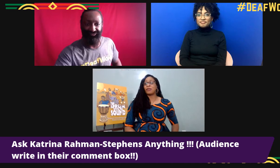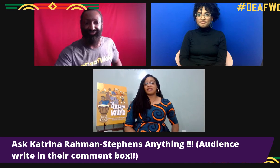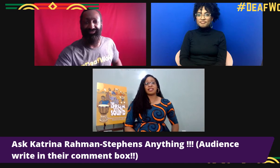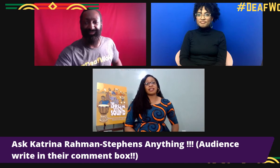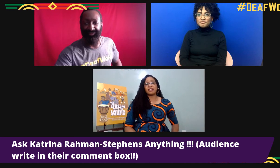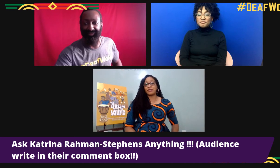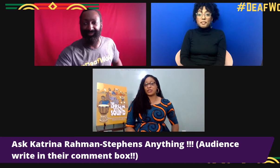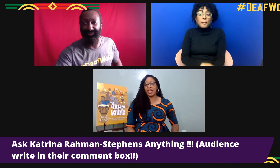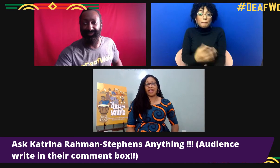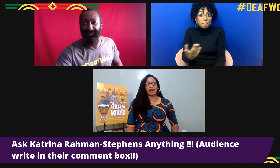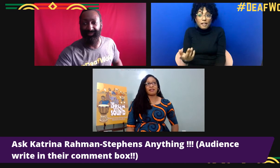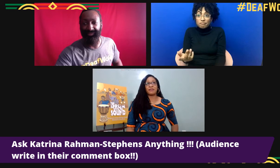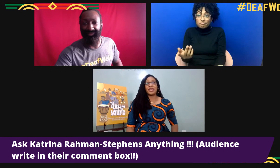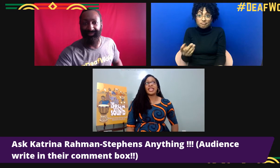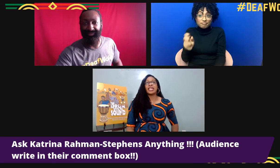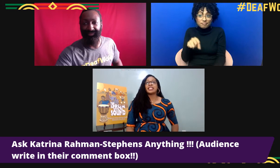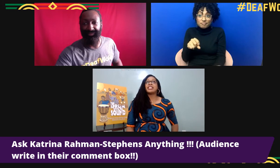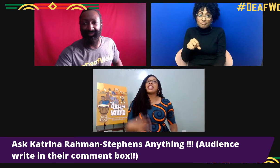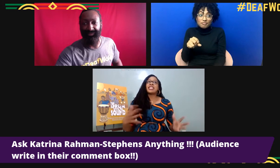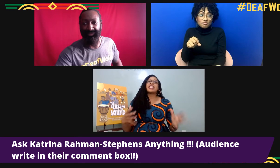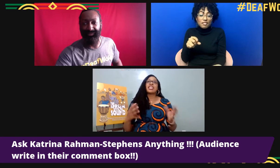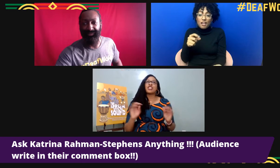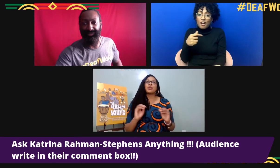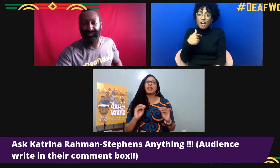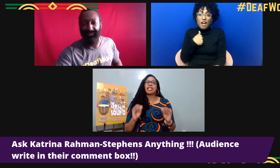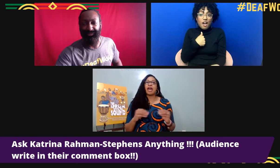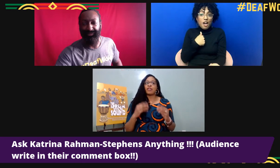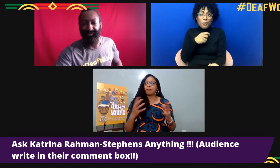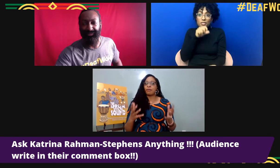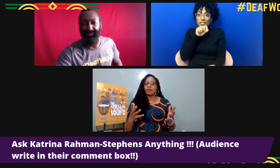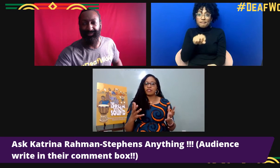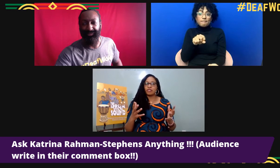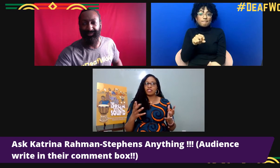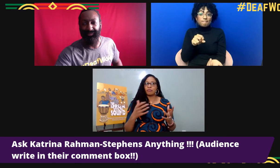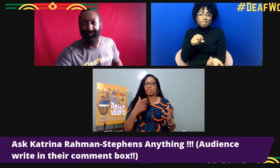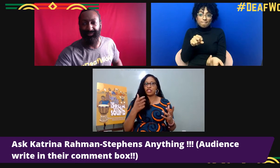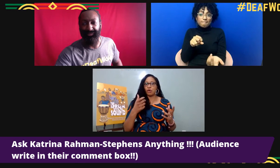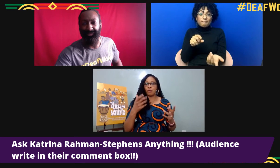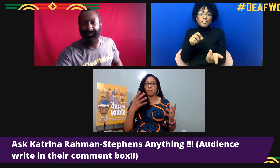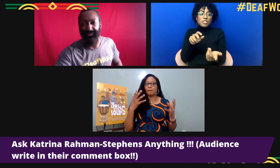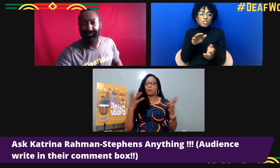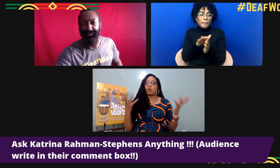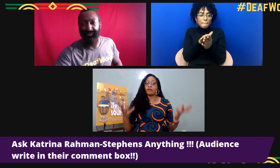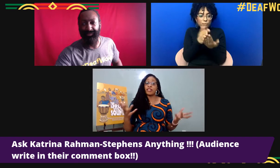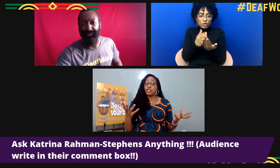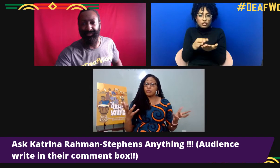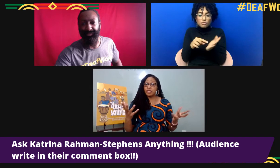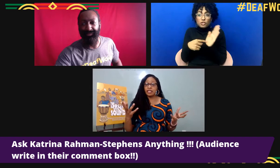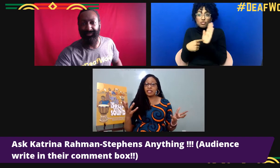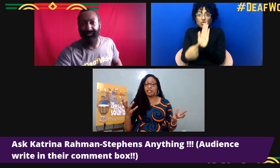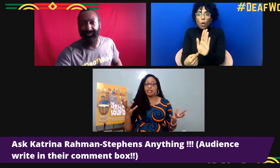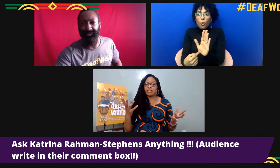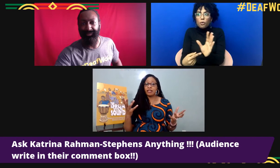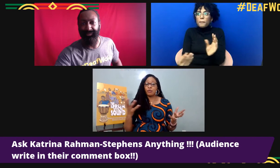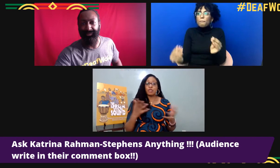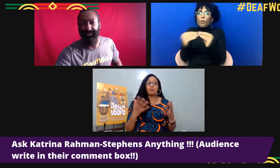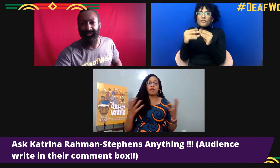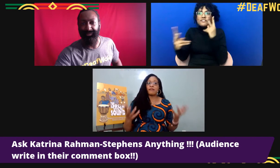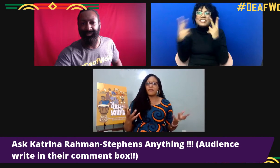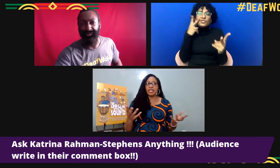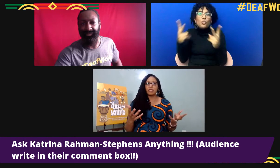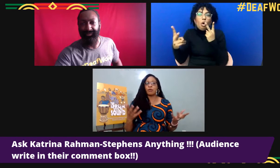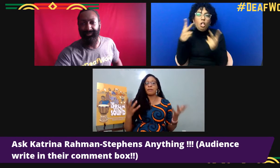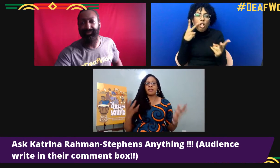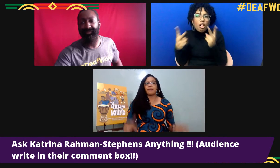But I would love to have anything to allow the book to be shown more visually with